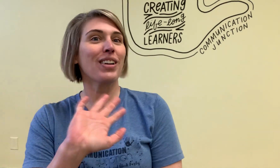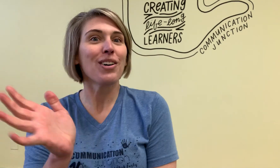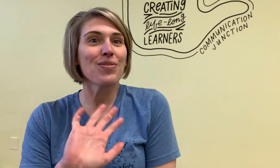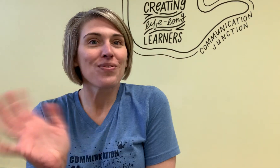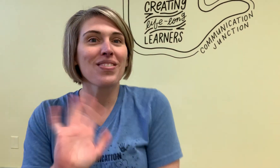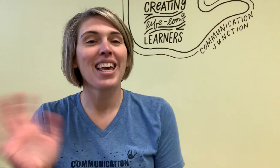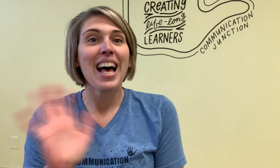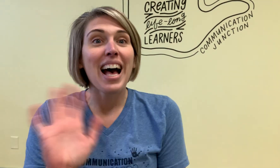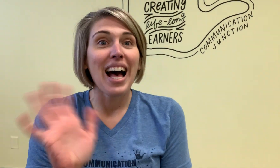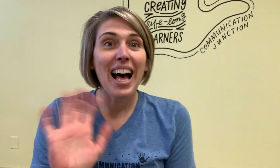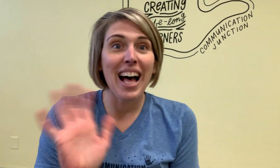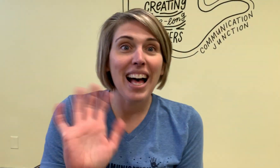go.